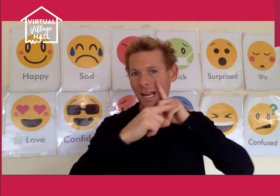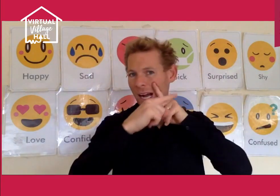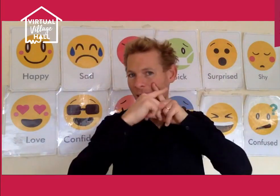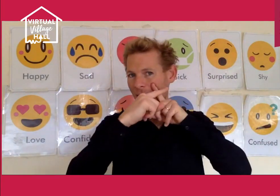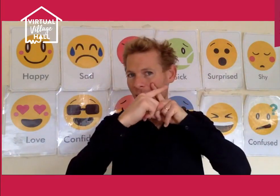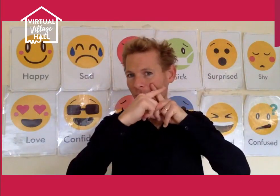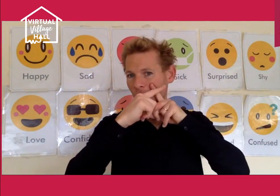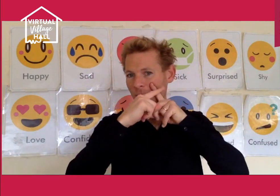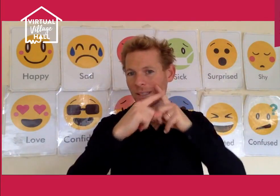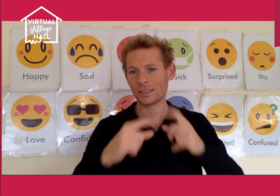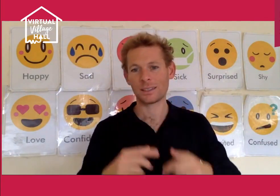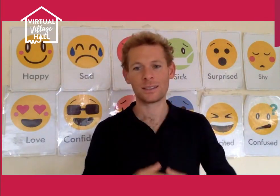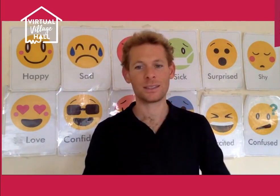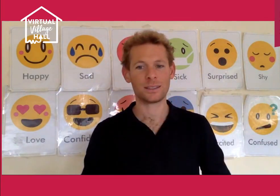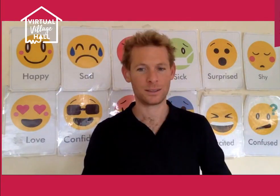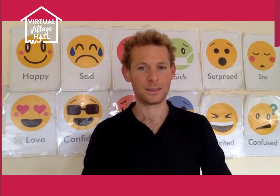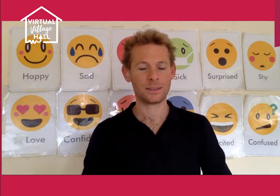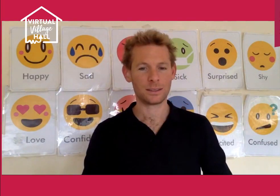Halloween or Halloween.